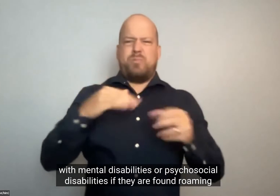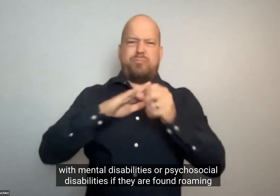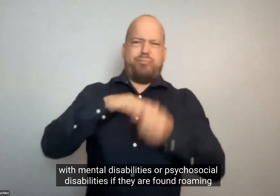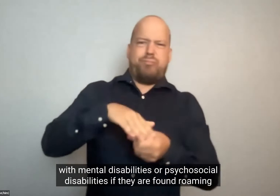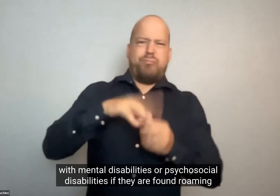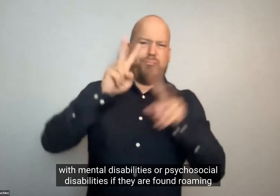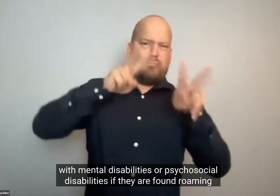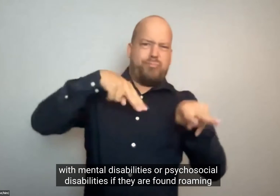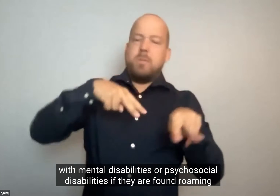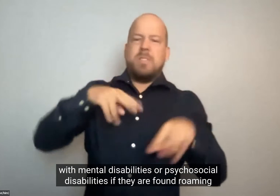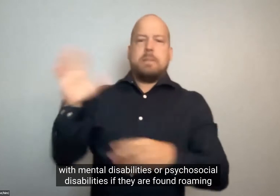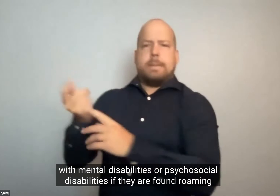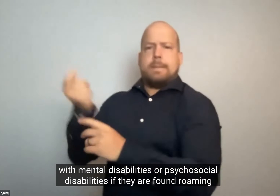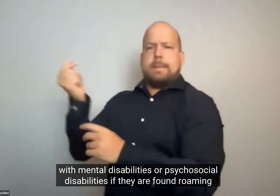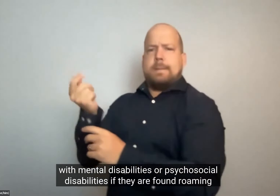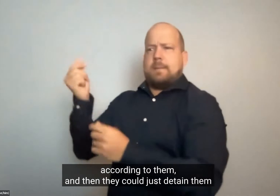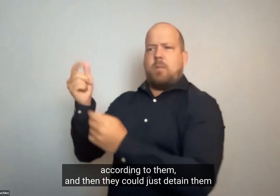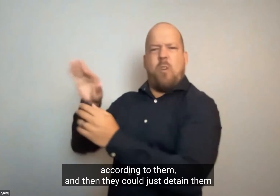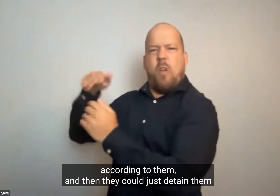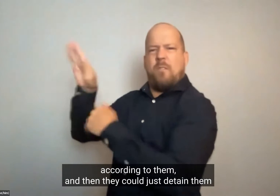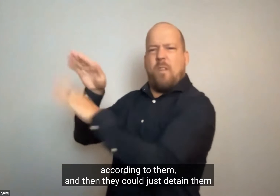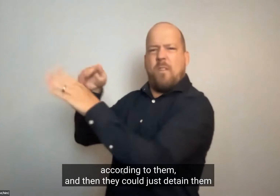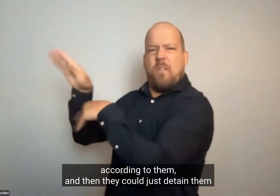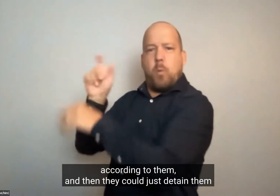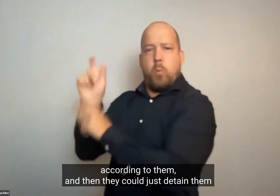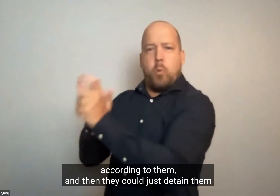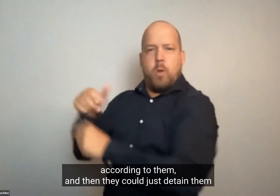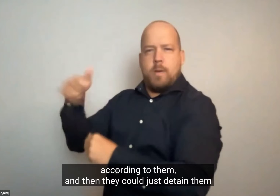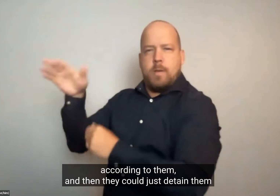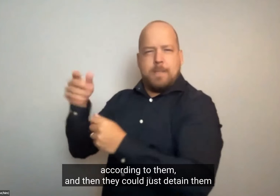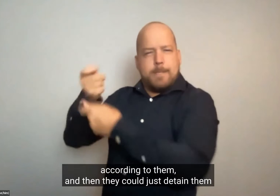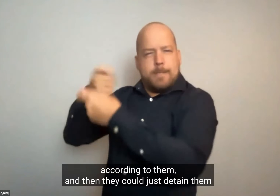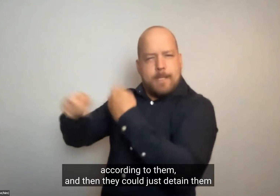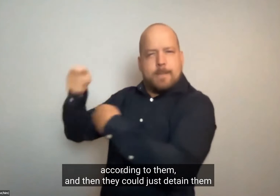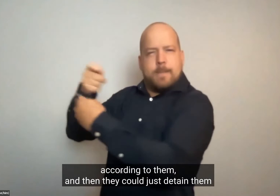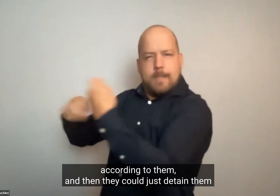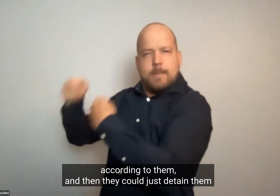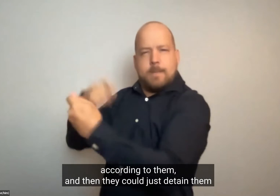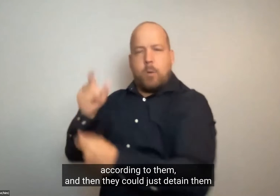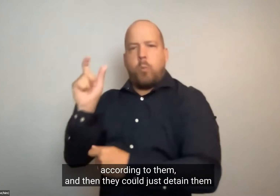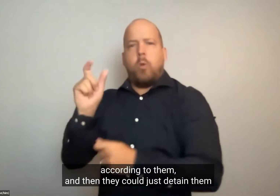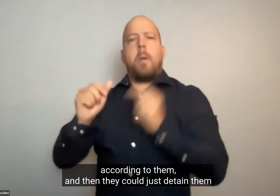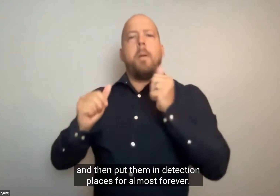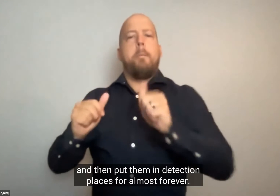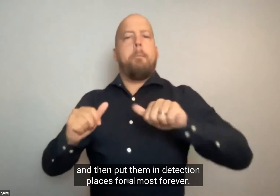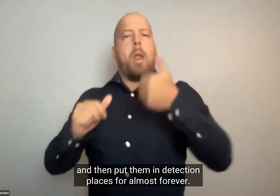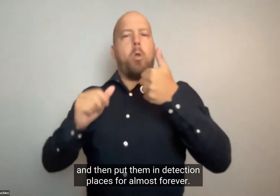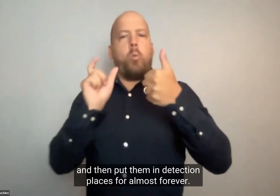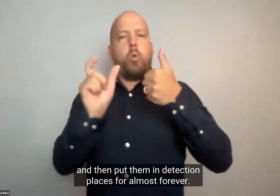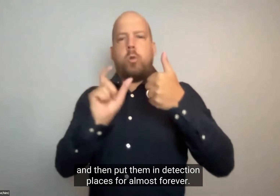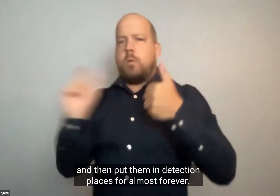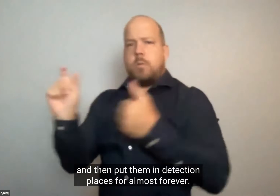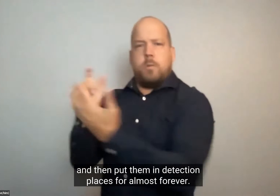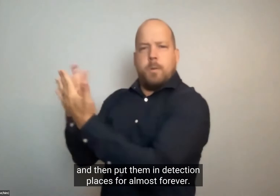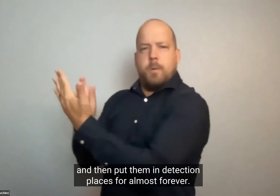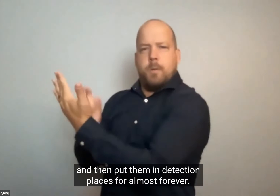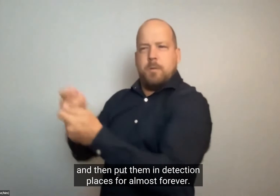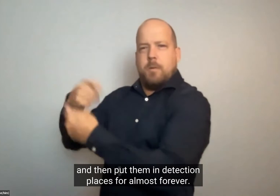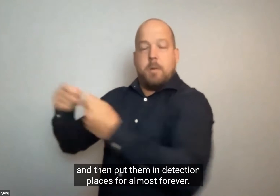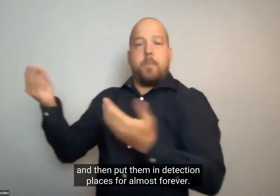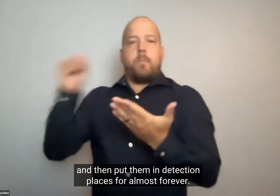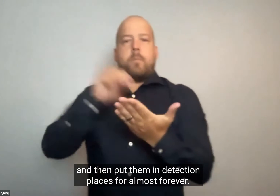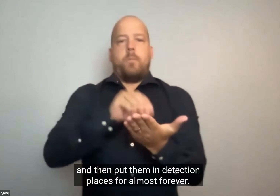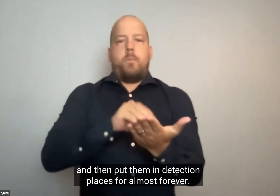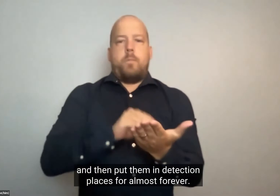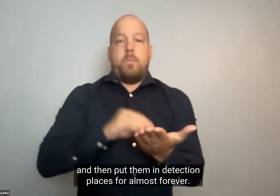they are found roaming according to them. And then they could just detain them and then put them in detention